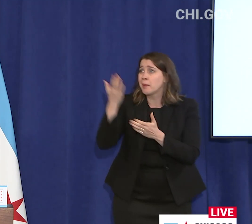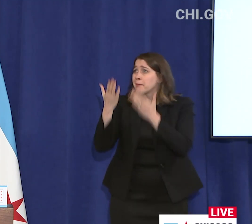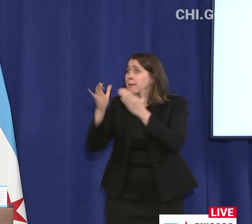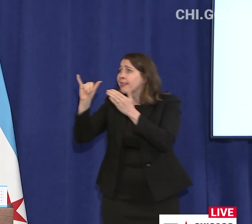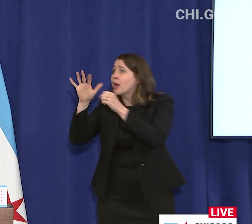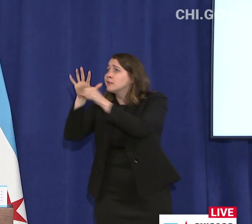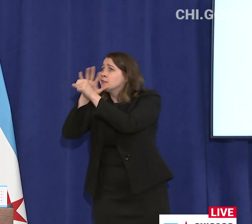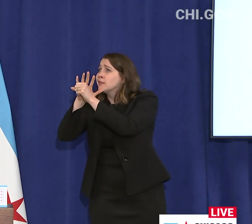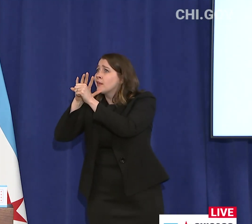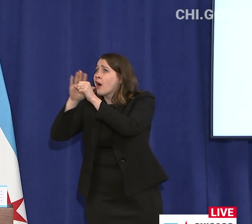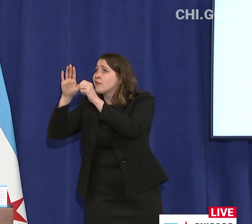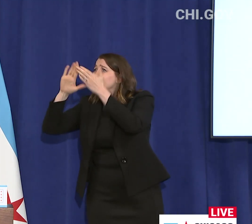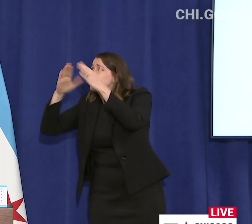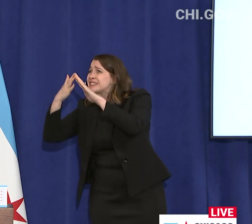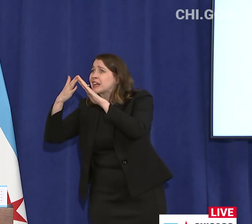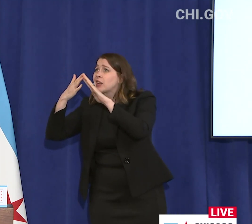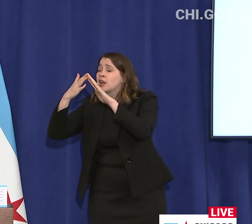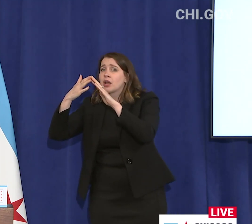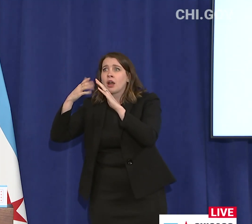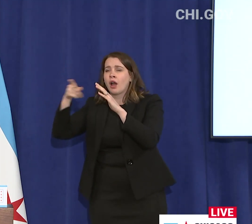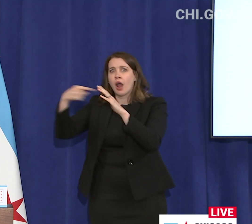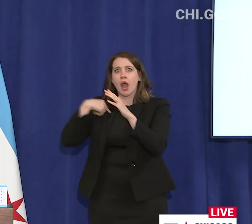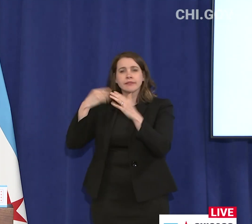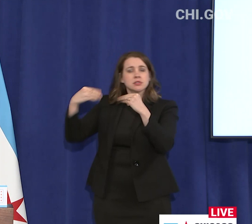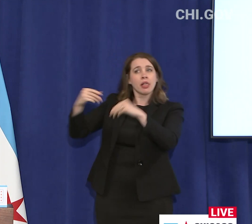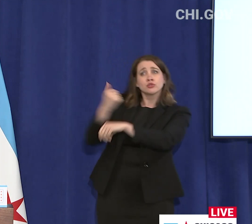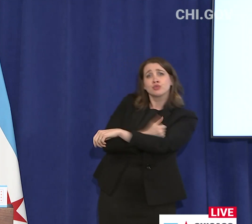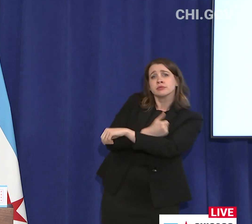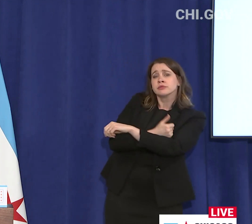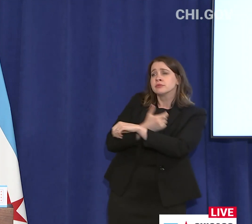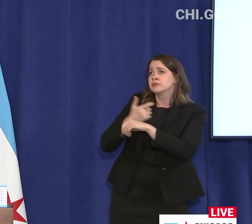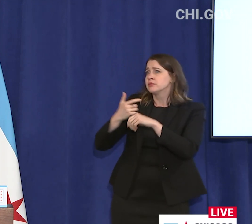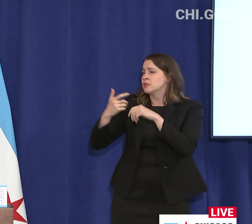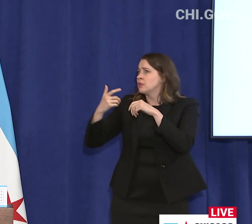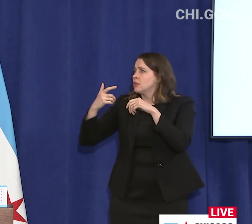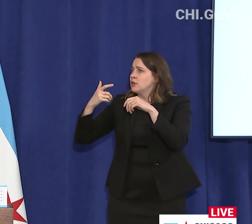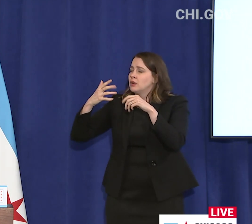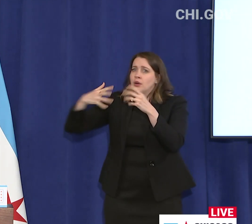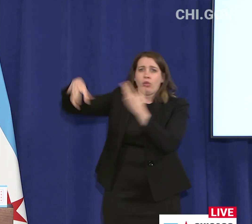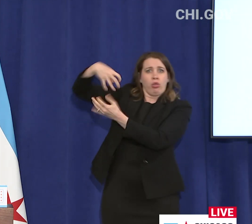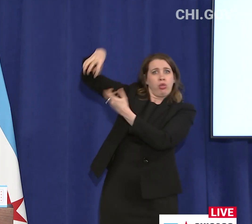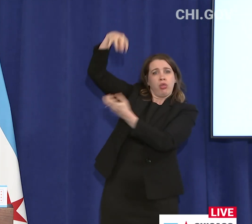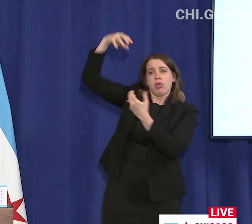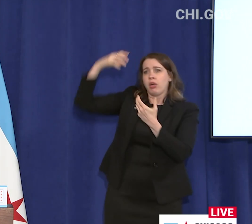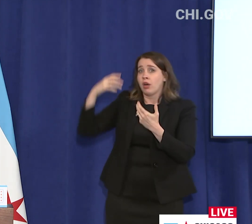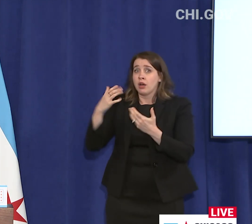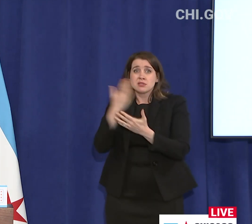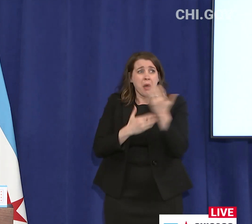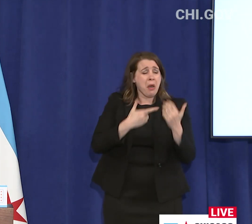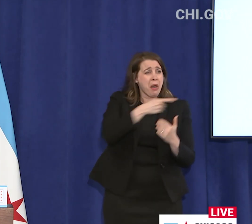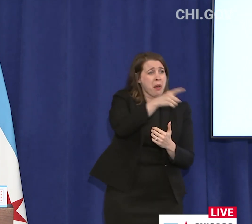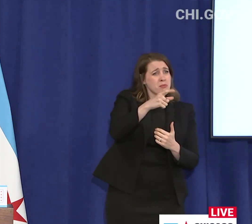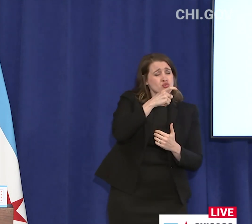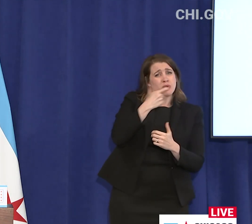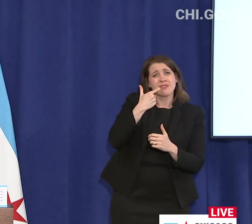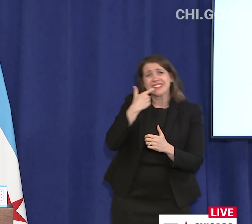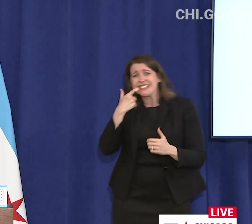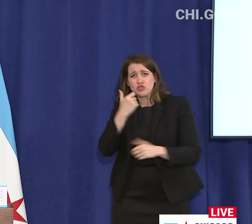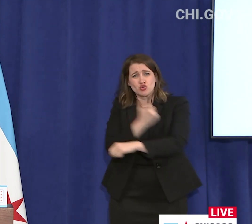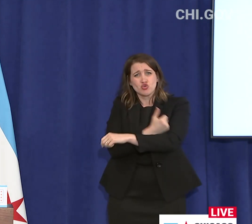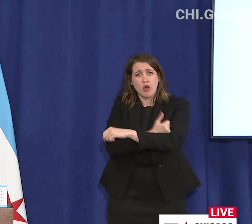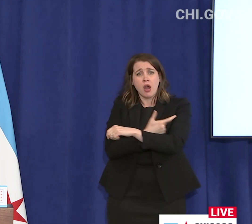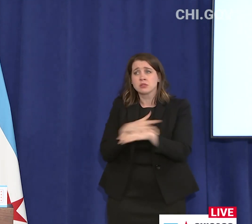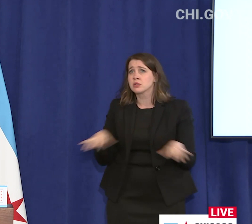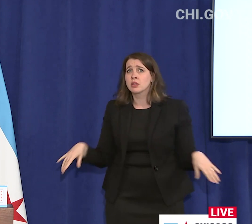for example, where there are open drug markets, open air drug markets, and addicts that are literally wandering the